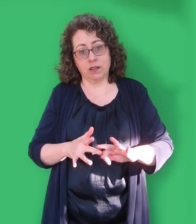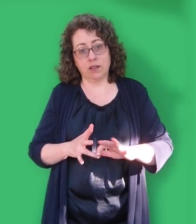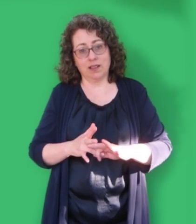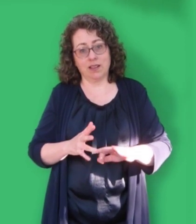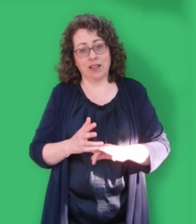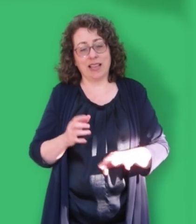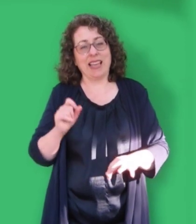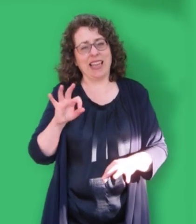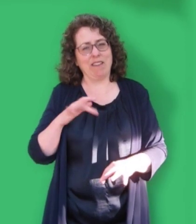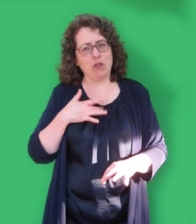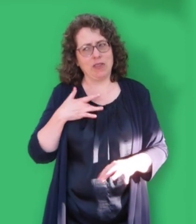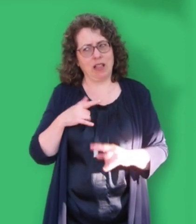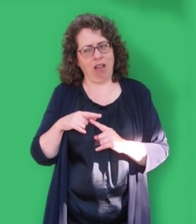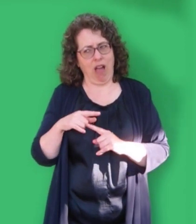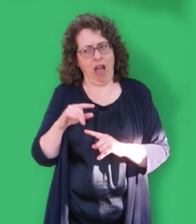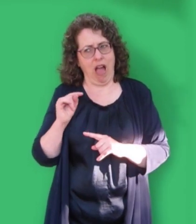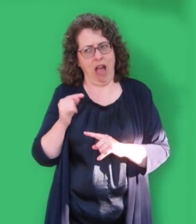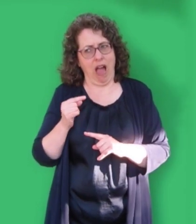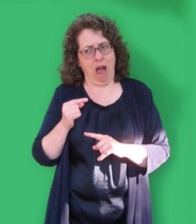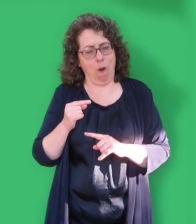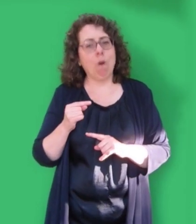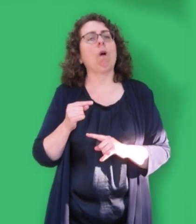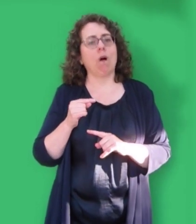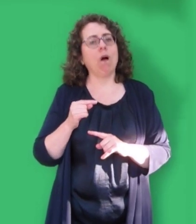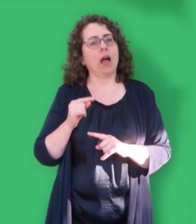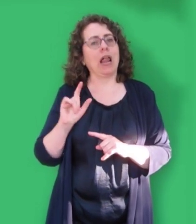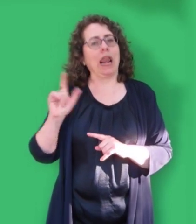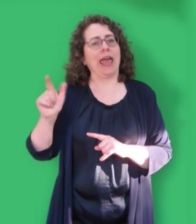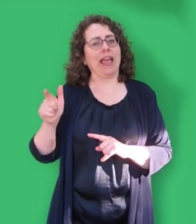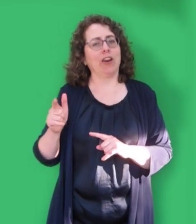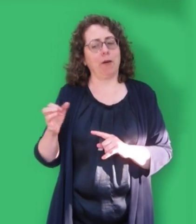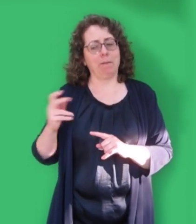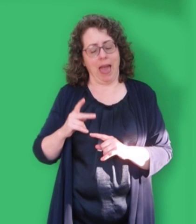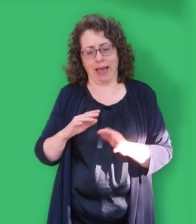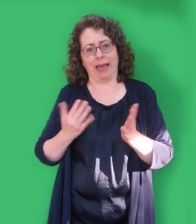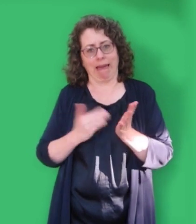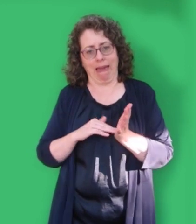If you find any tender places, revisit those later.